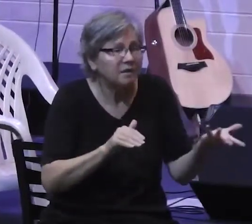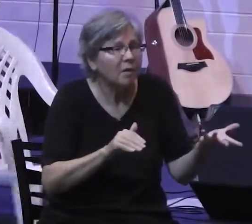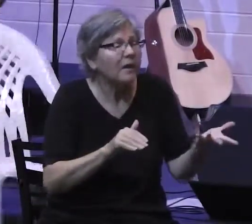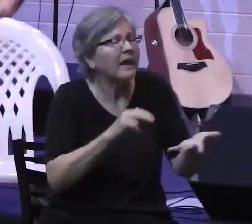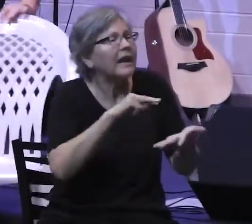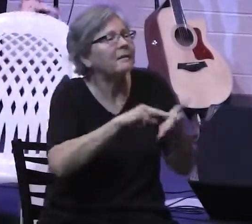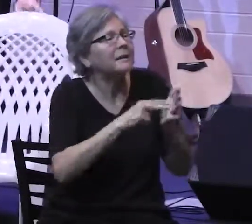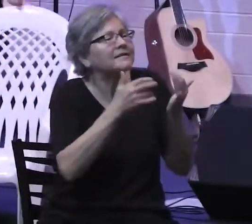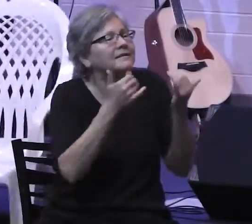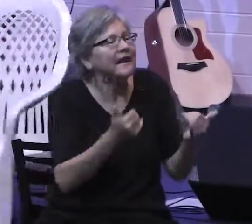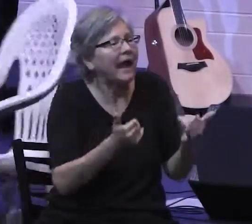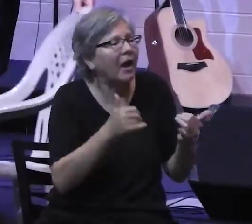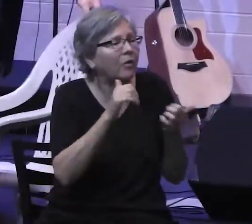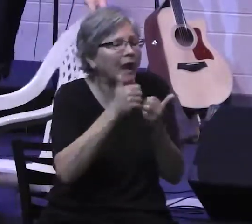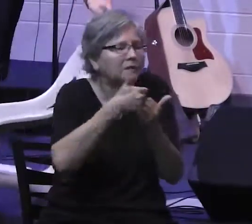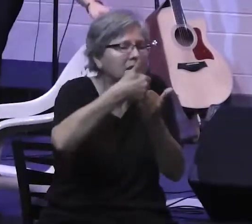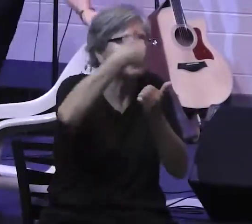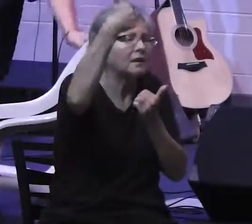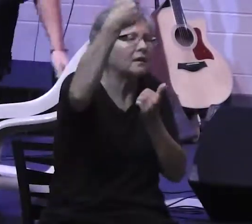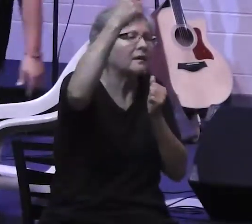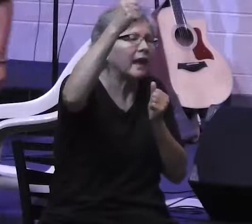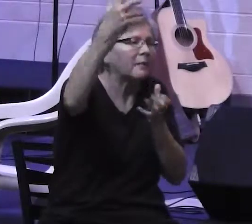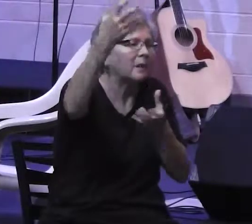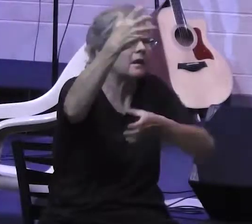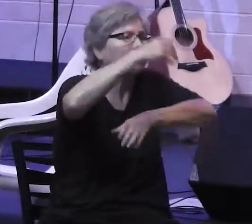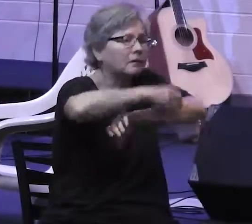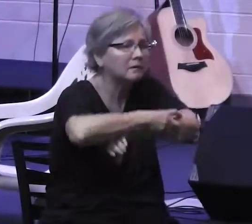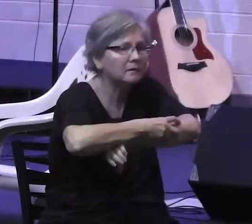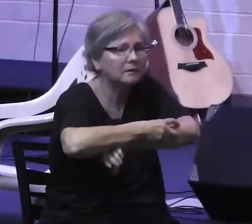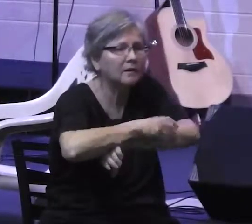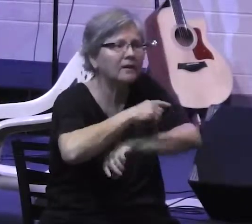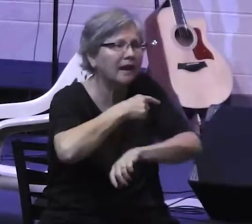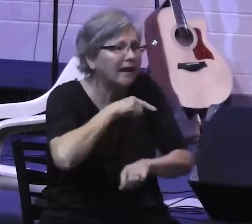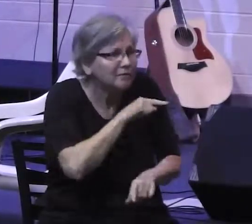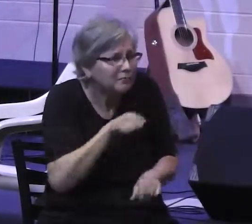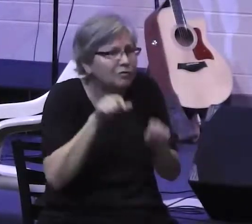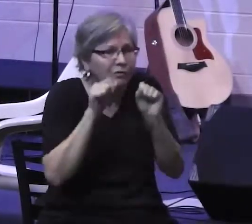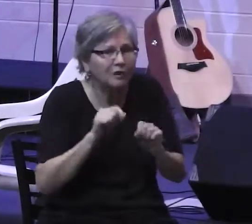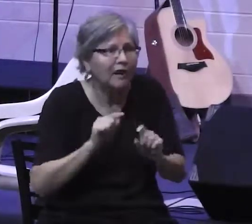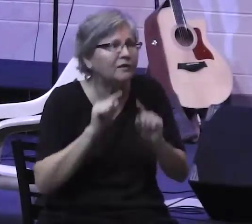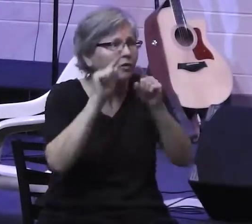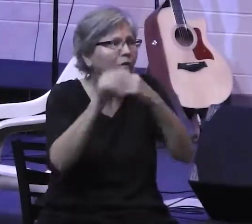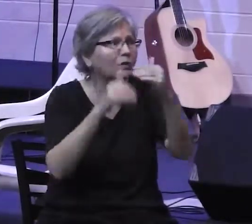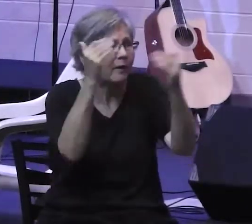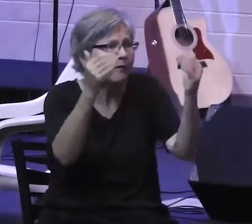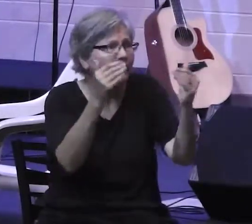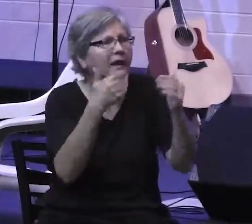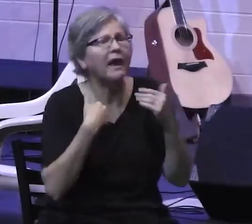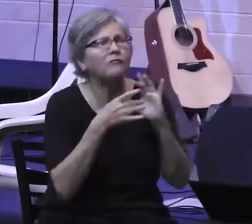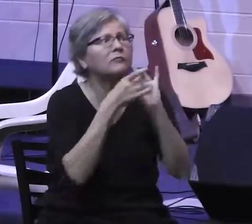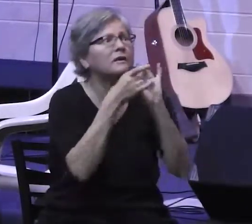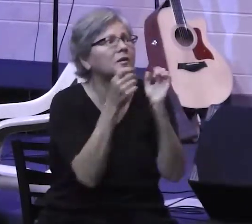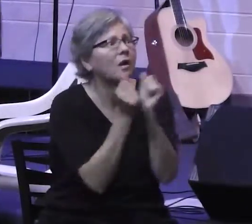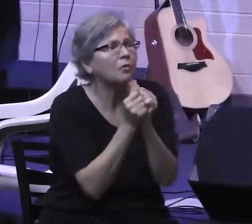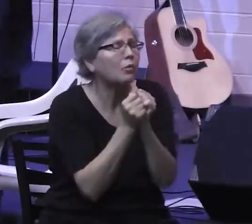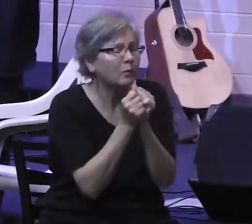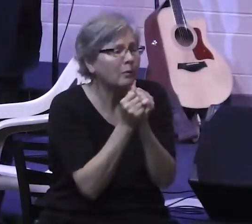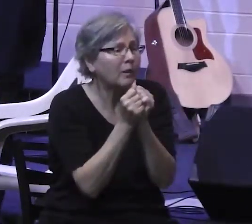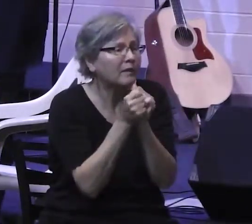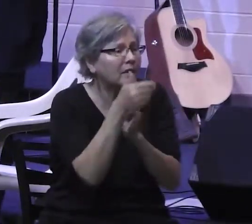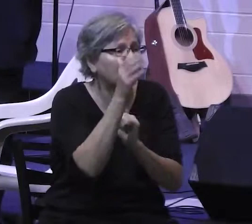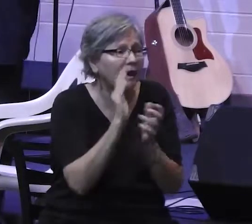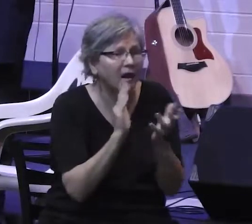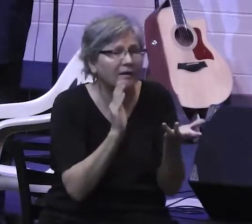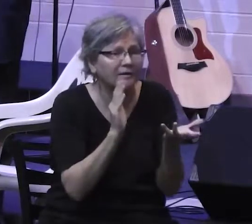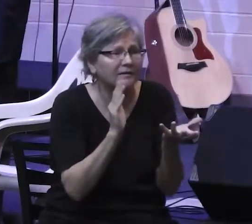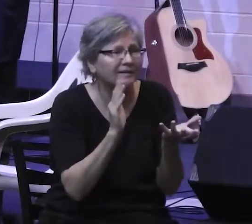mean, that's what we're talking about in the New Testament, that you could ultimately end up there. And so we have this bit of a